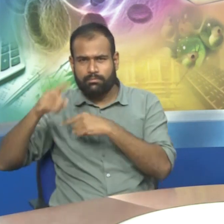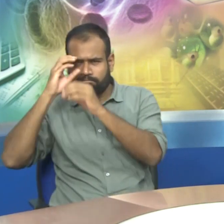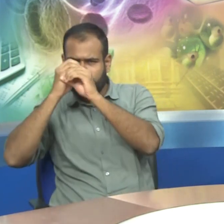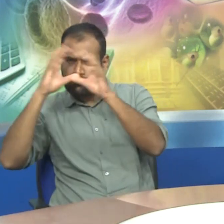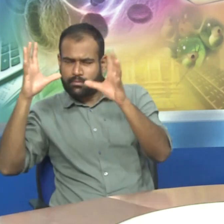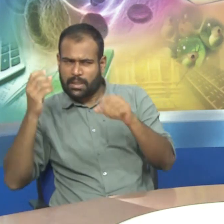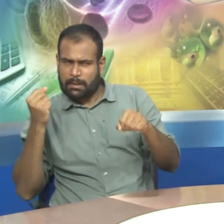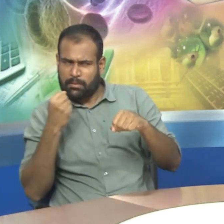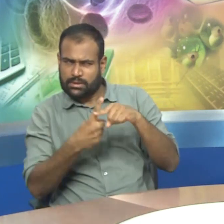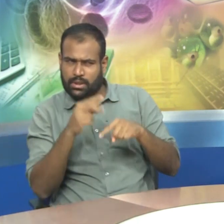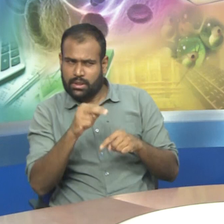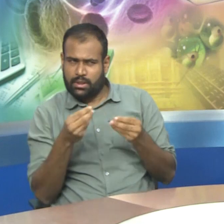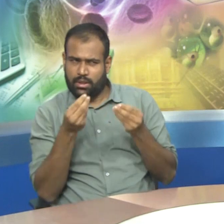users of libraries.